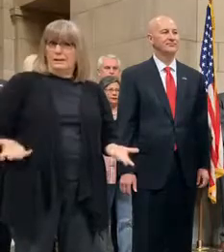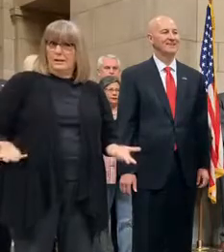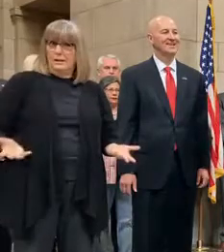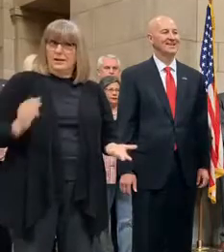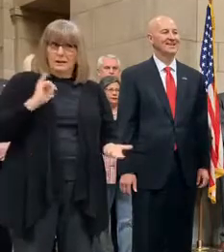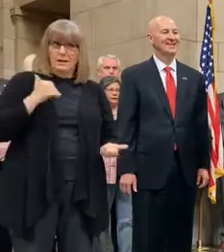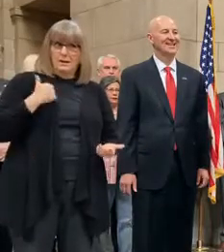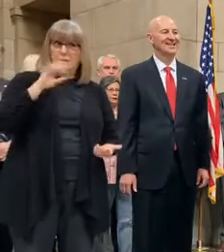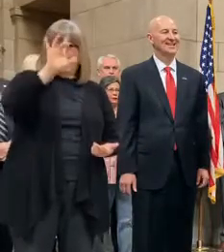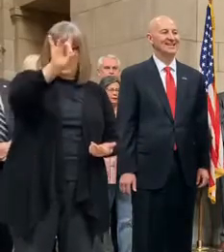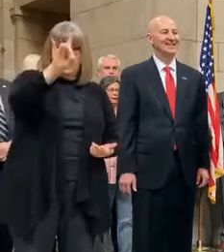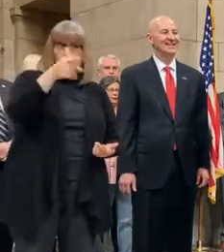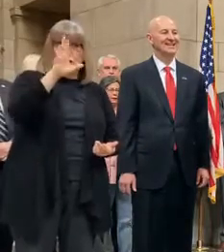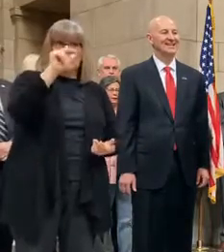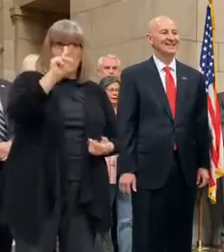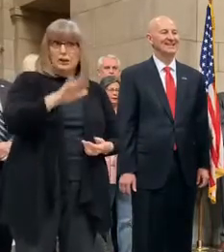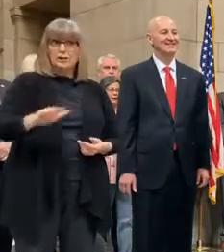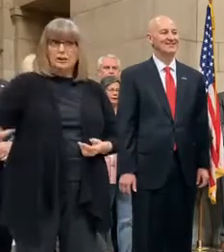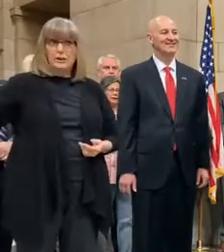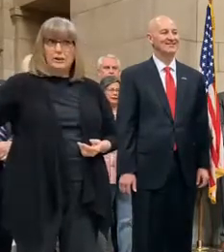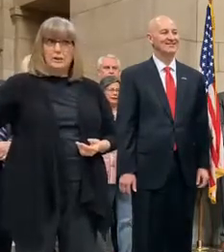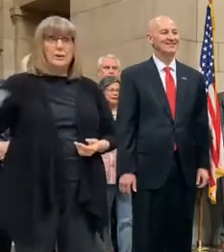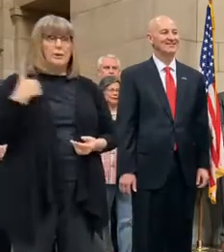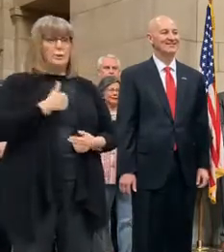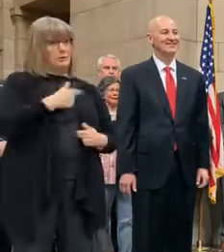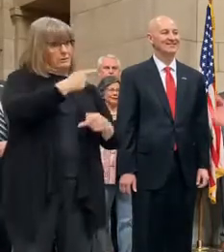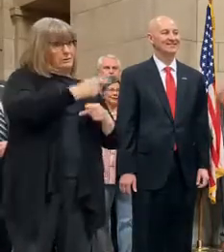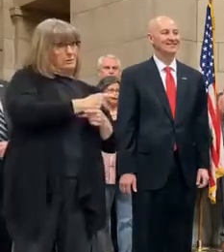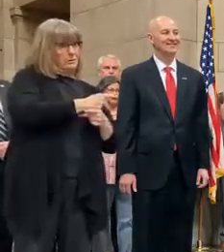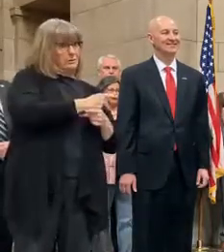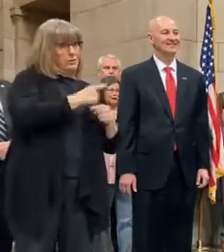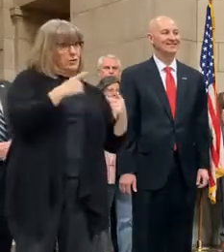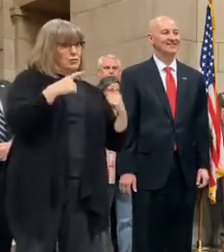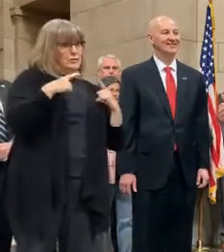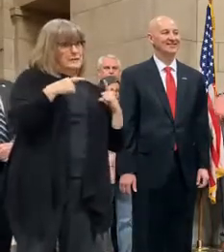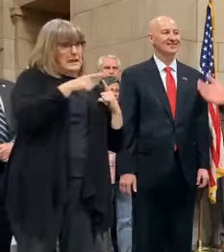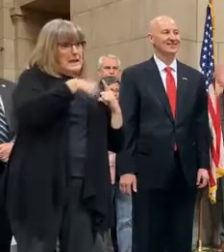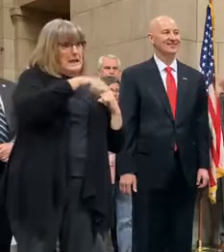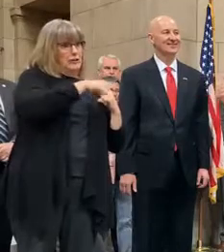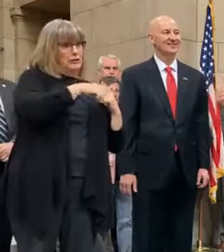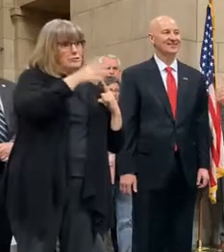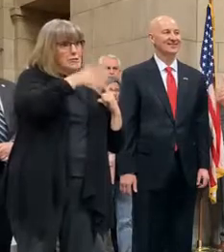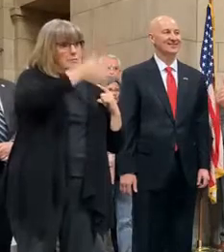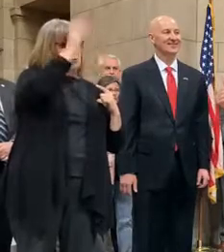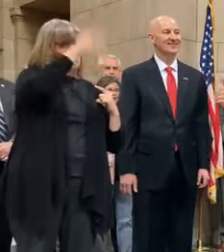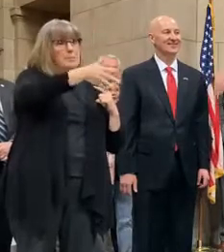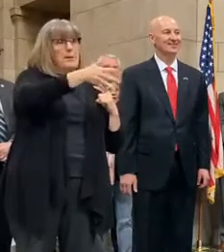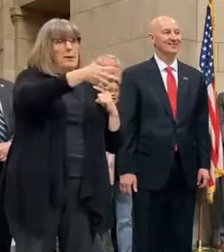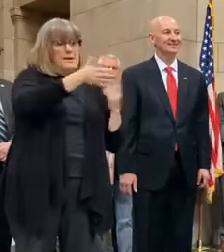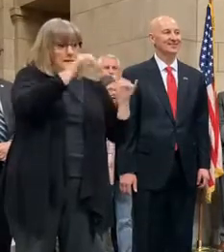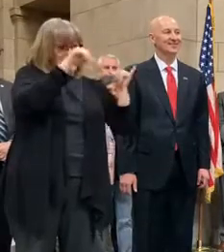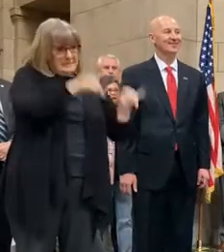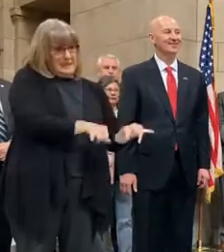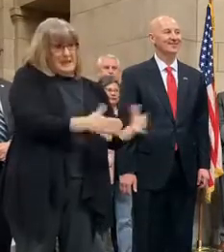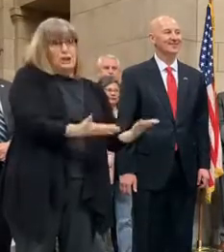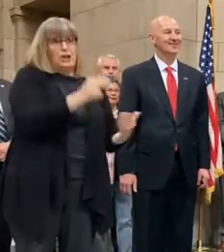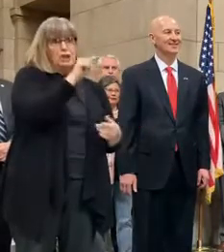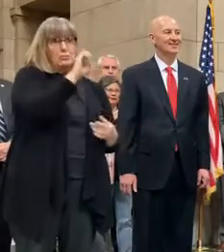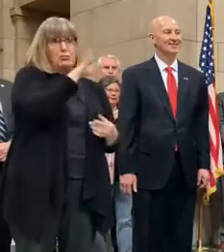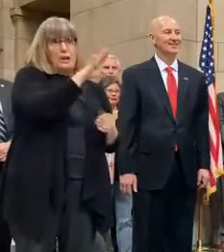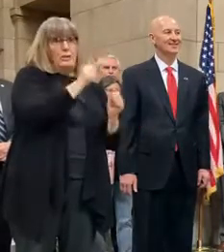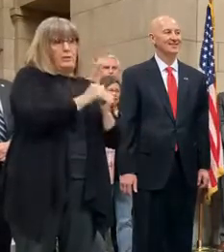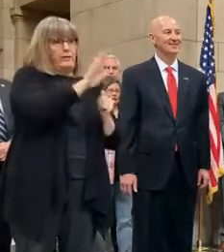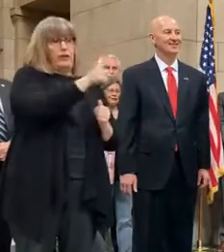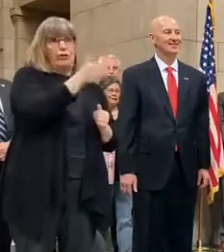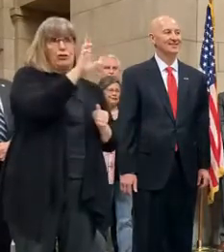I've got 8 grandkids, and if we can keep retirees, grandma and grandpas here in Nebraska